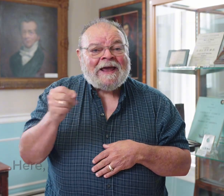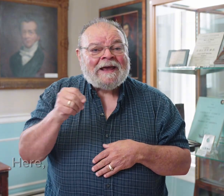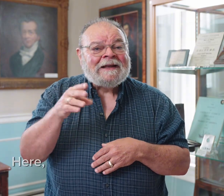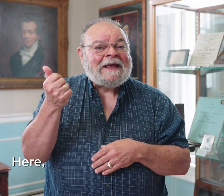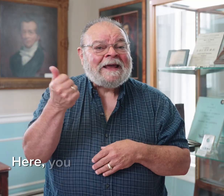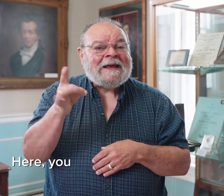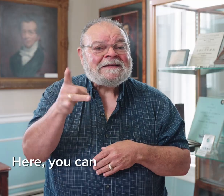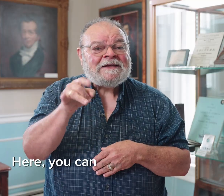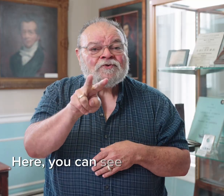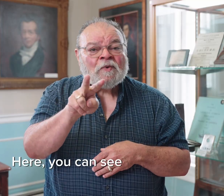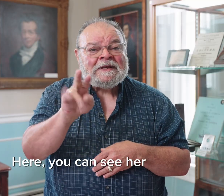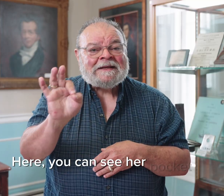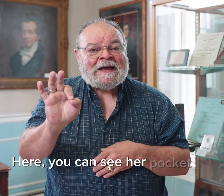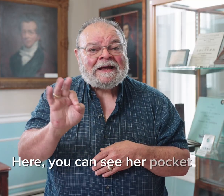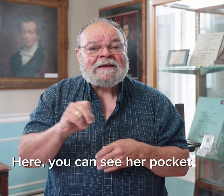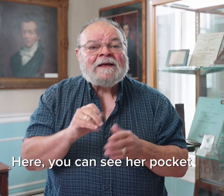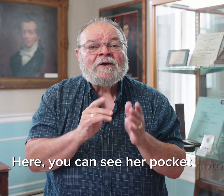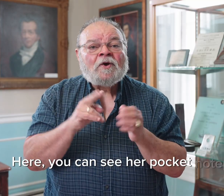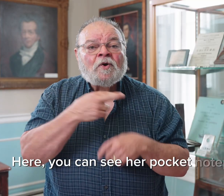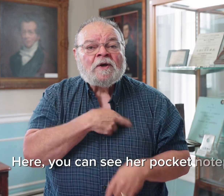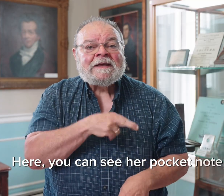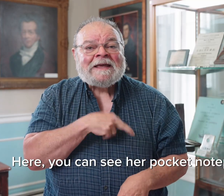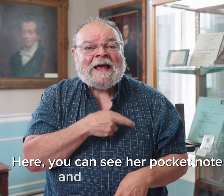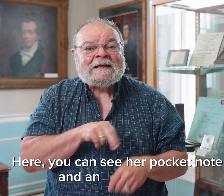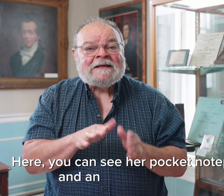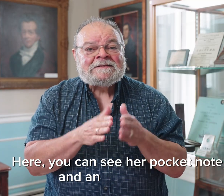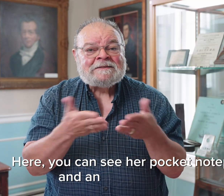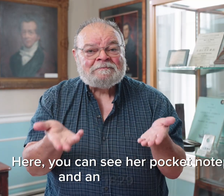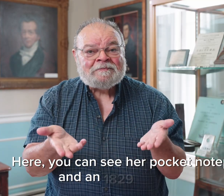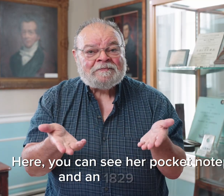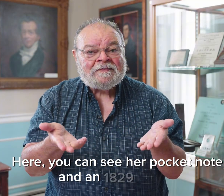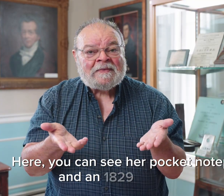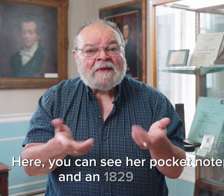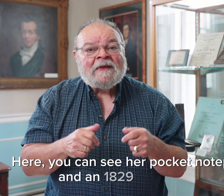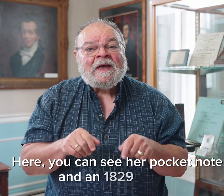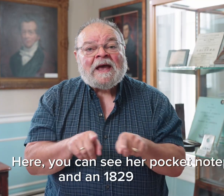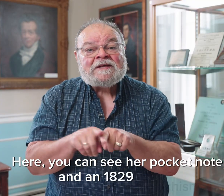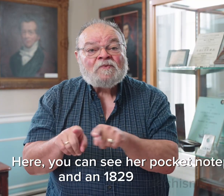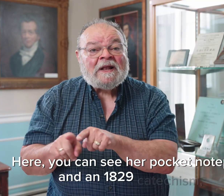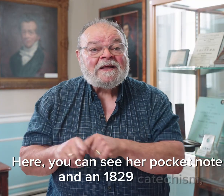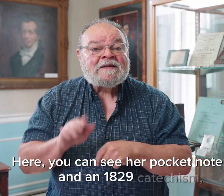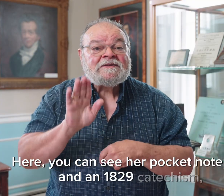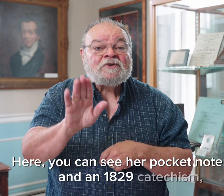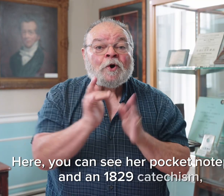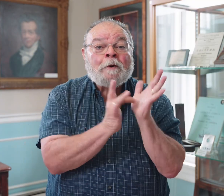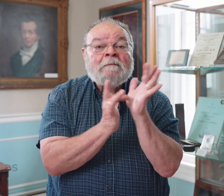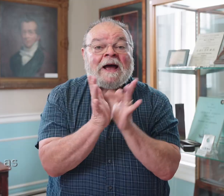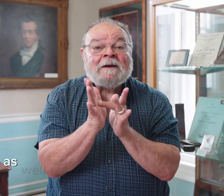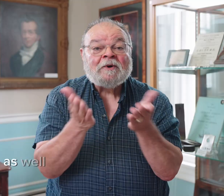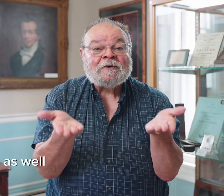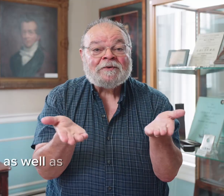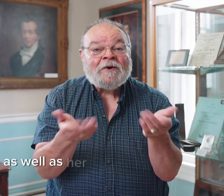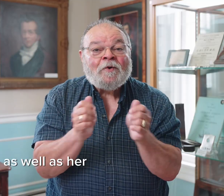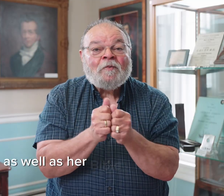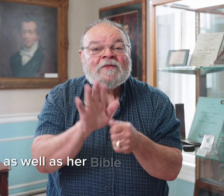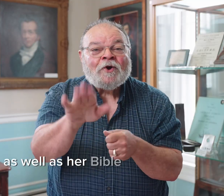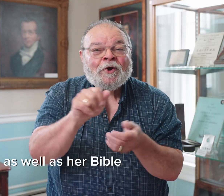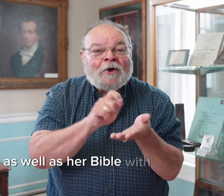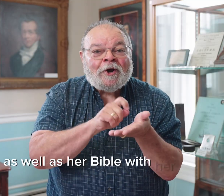Here you can see her pocket notepad and an 1829 catechism, as well as her Bible with her